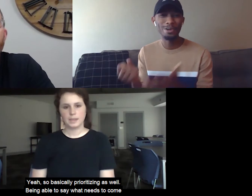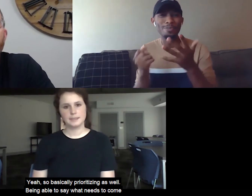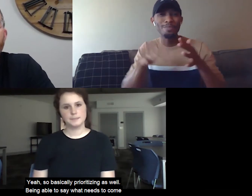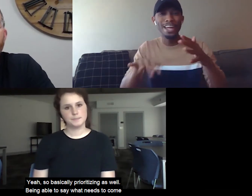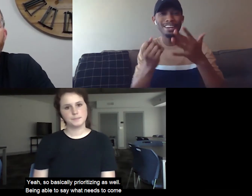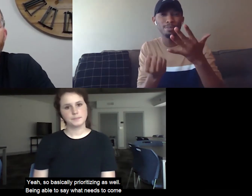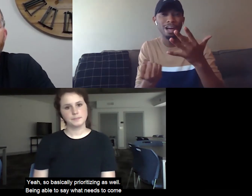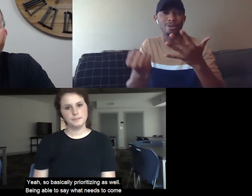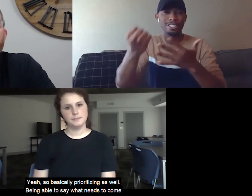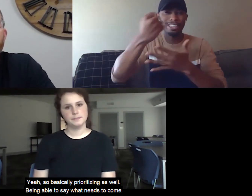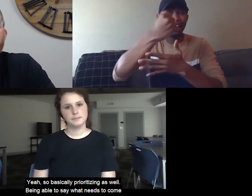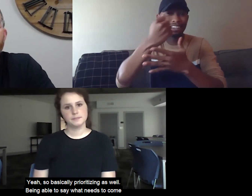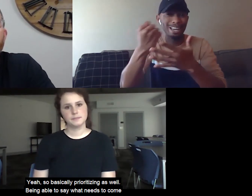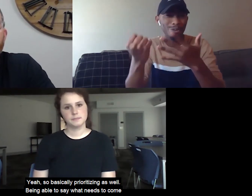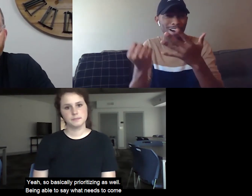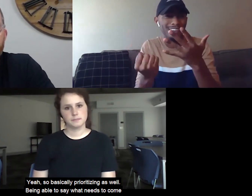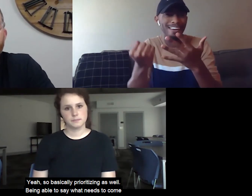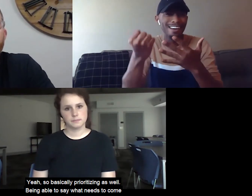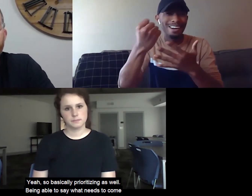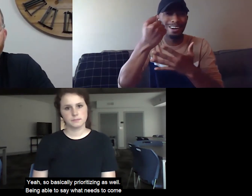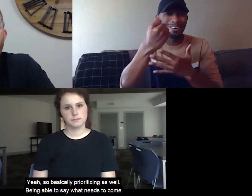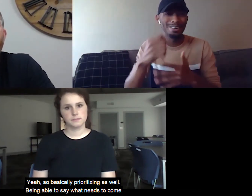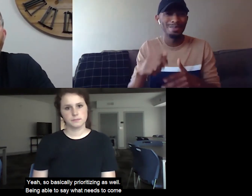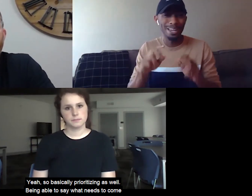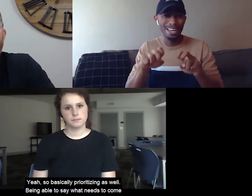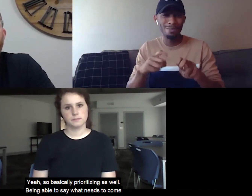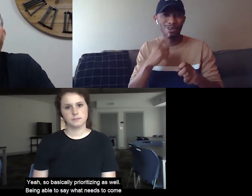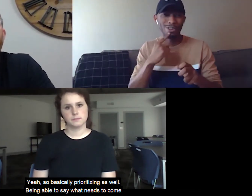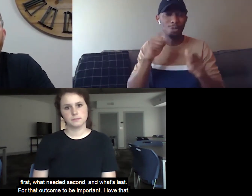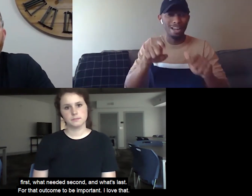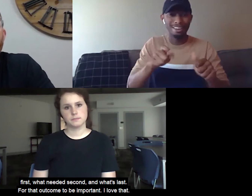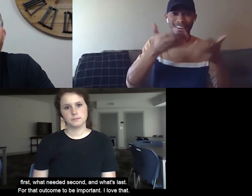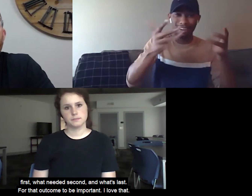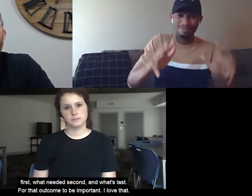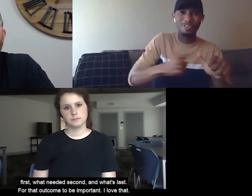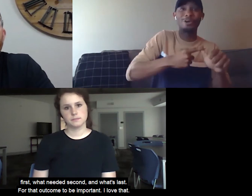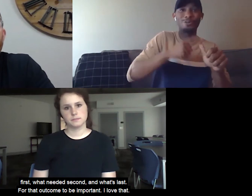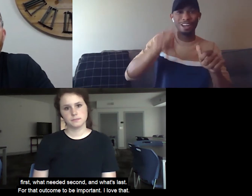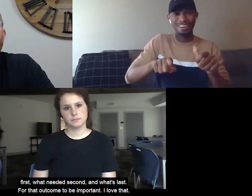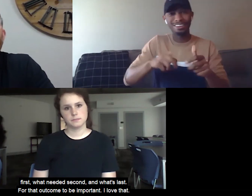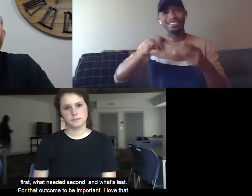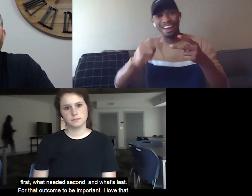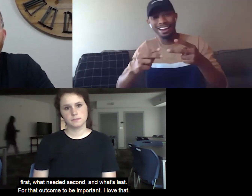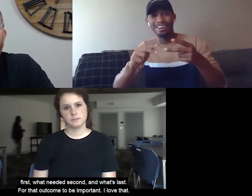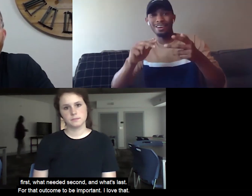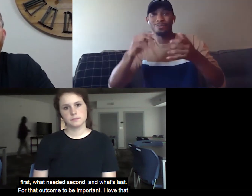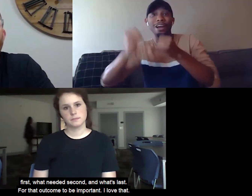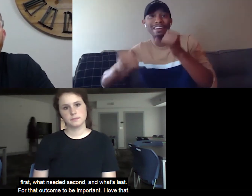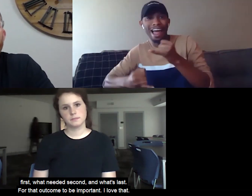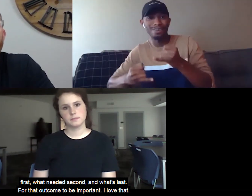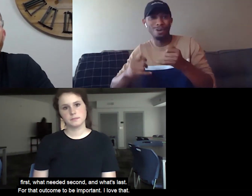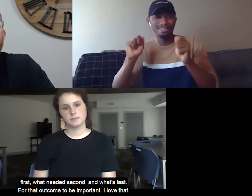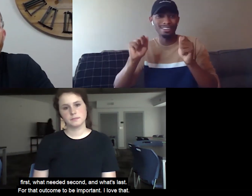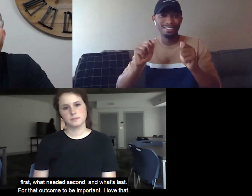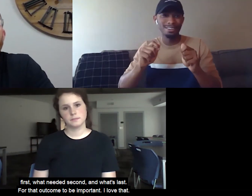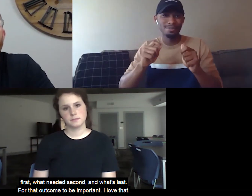Yeah, so basically prioritizing as well. Uh, Being able to say what needs to come first, what needs to second, and what's